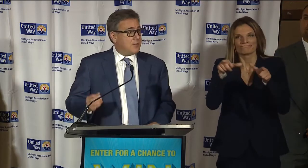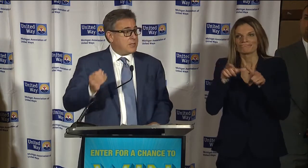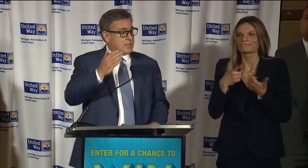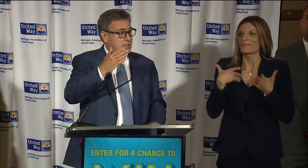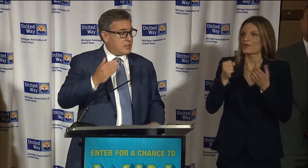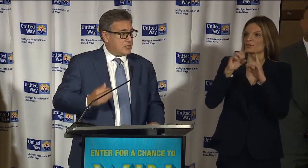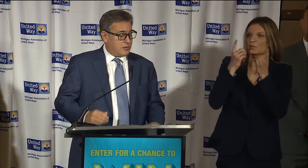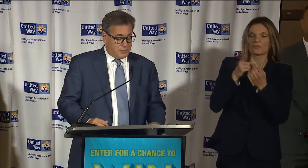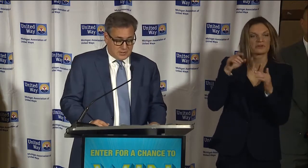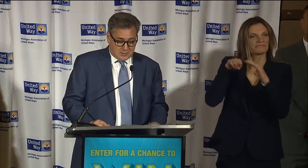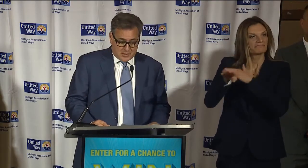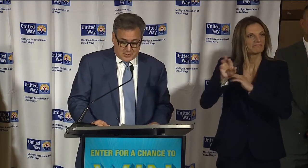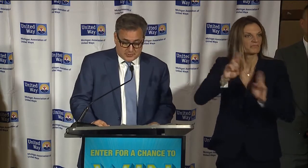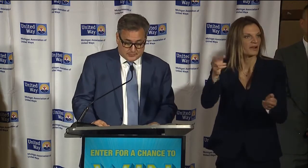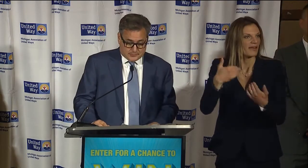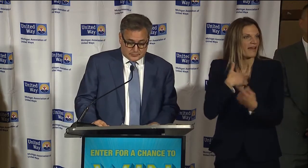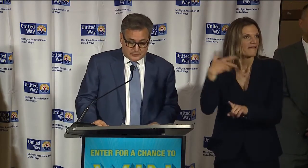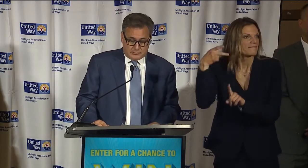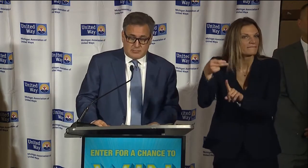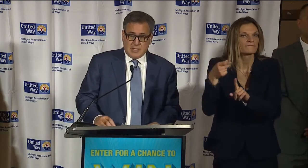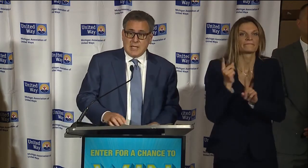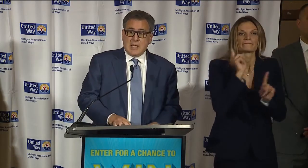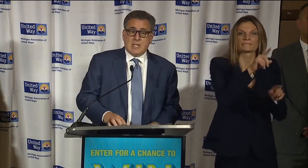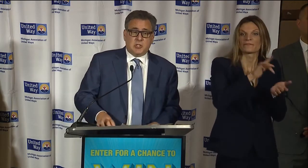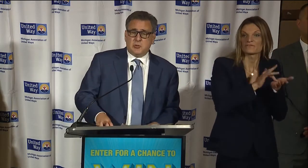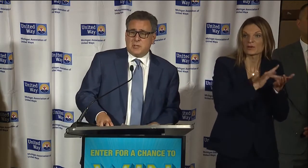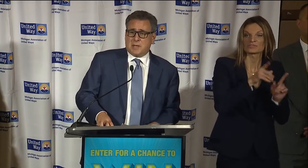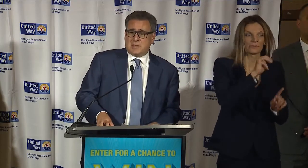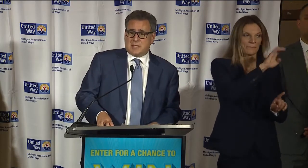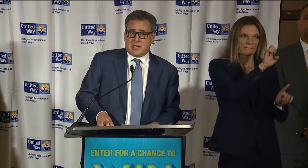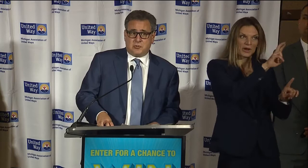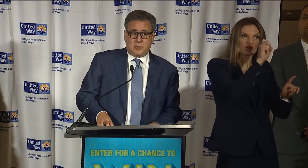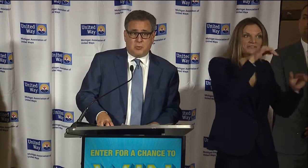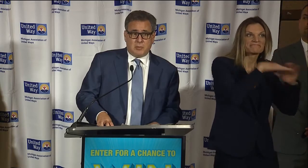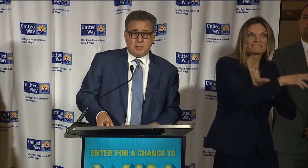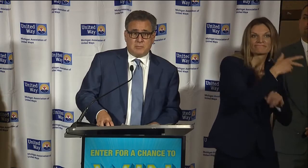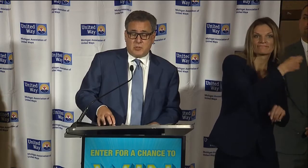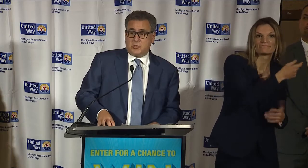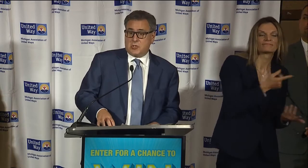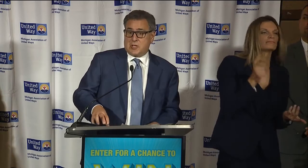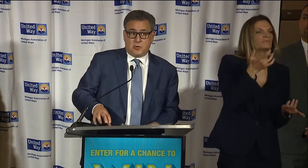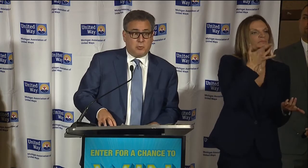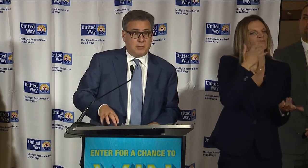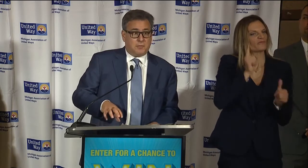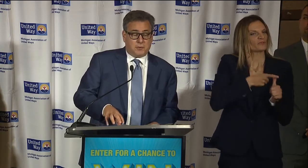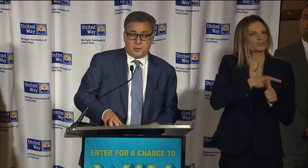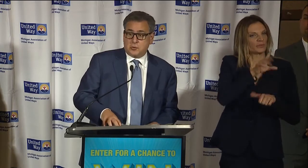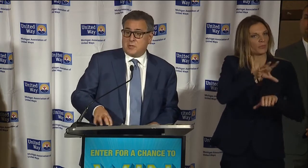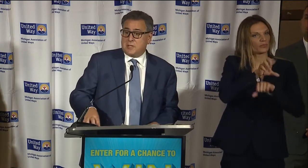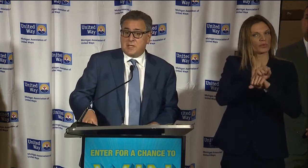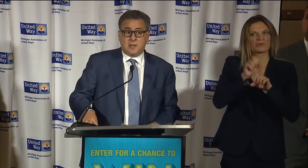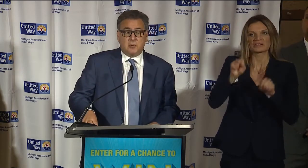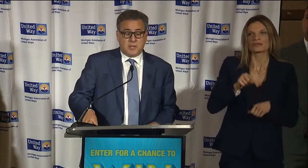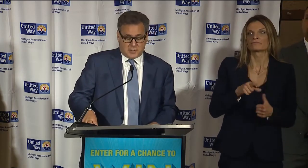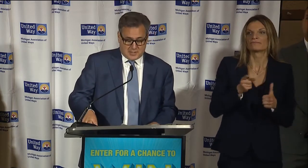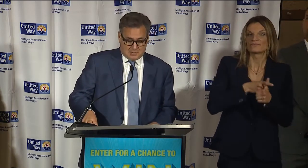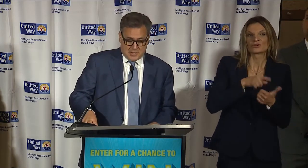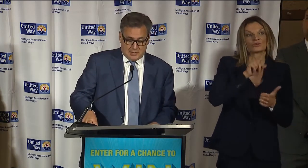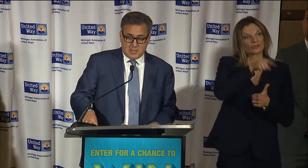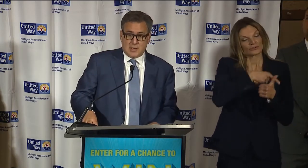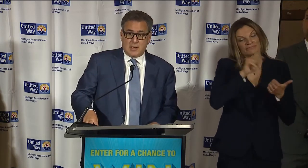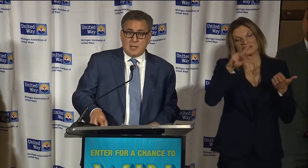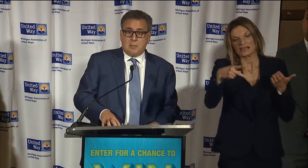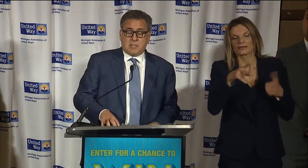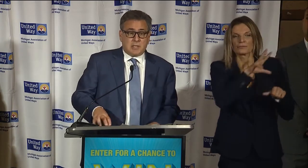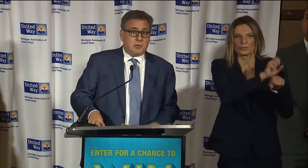and pharmacies, such as our friends at Meijer. It's usually best to schedule an appointment. Usually you get your appointment for the first one and the second one at the same